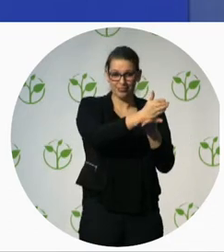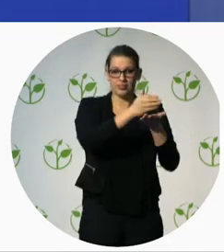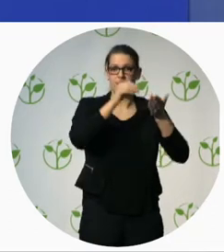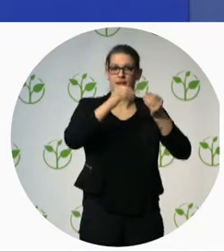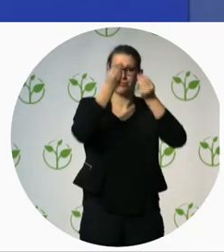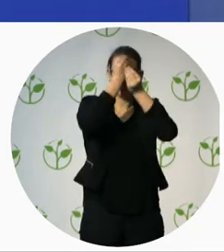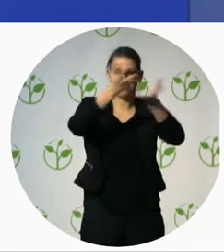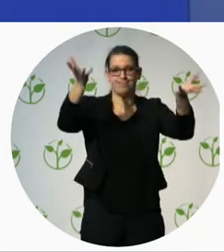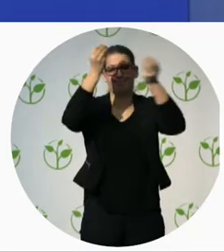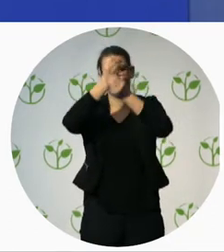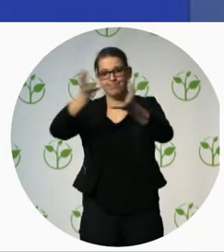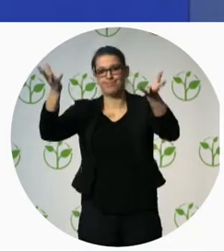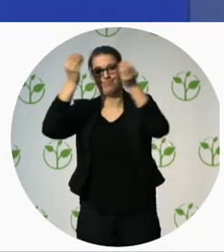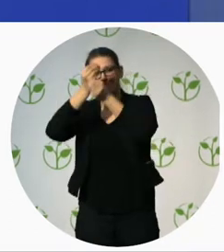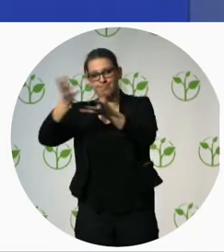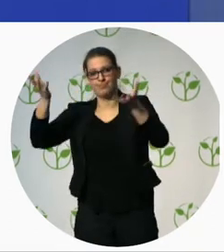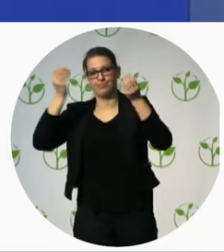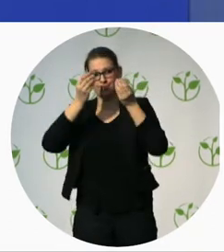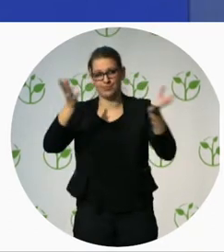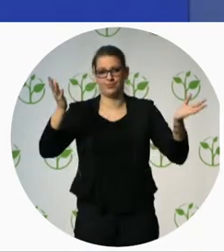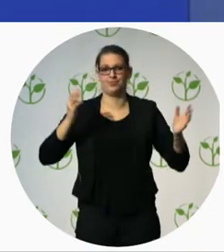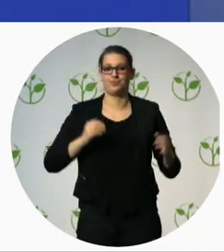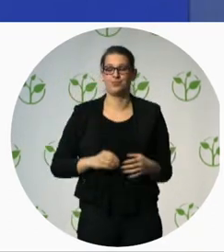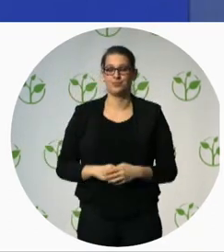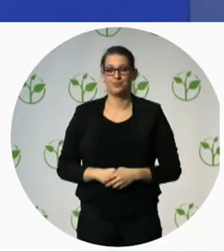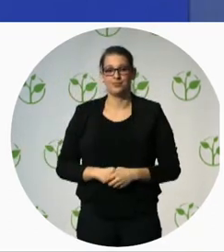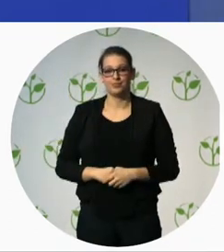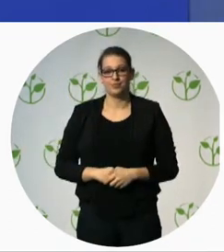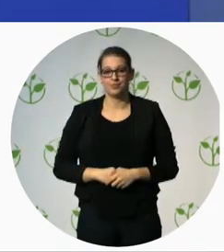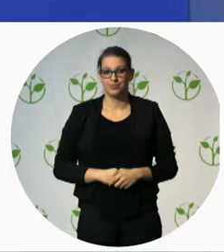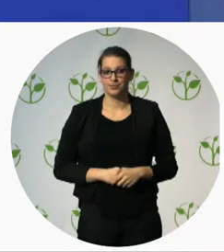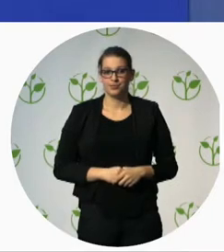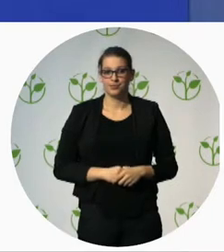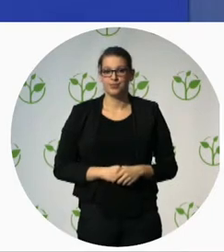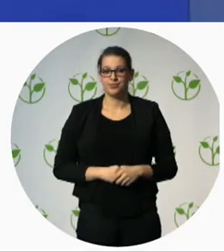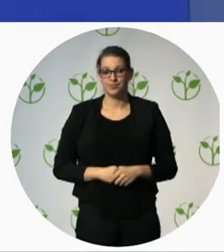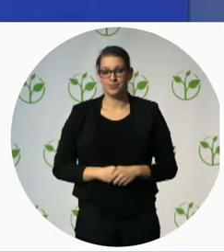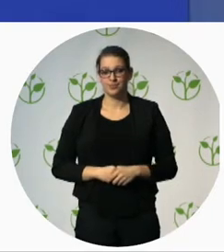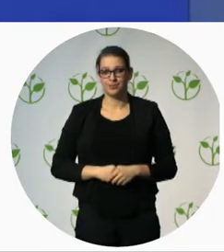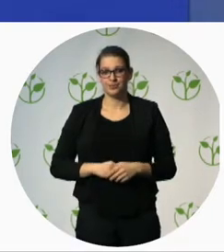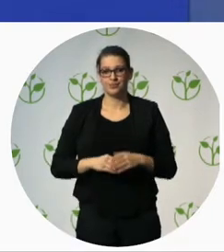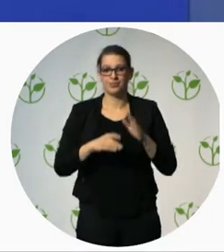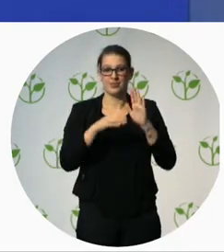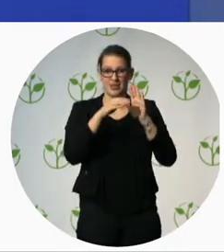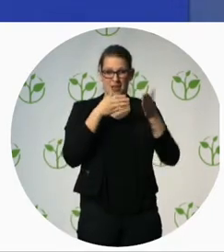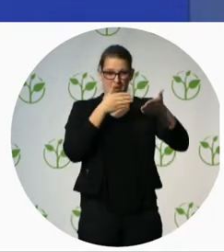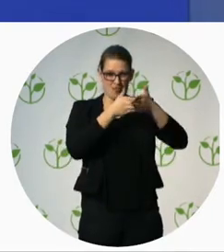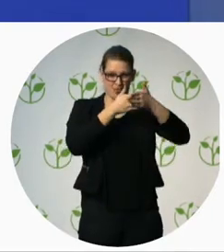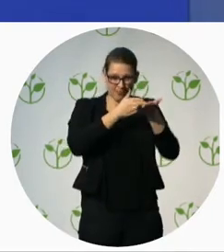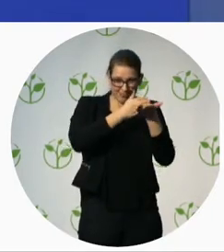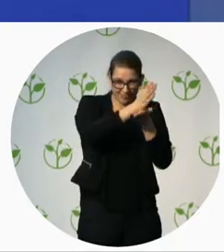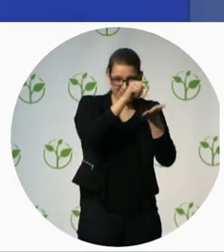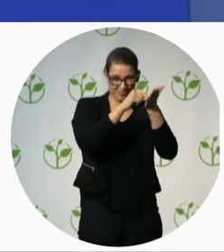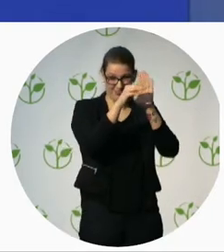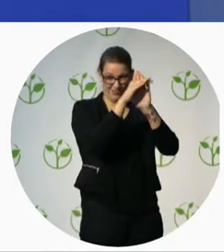Accessibility Act does is to have, as I said, a set of functional requirements. What's the reward when you fulfill those